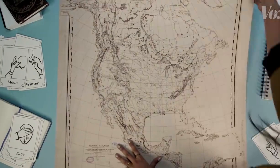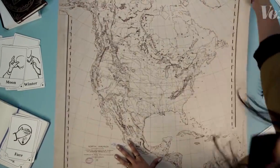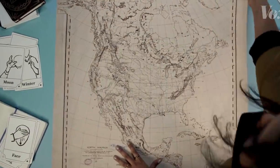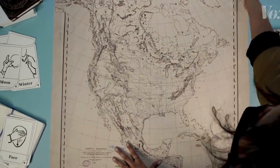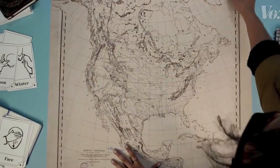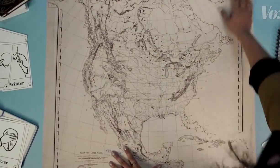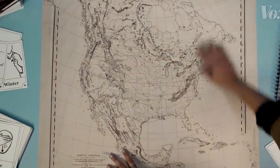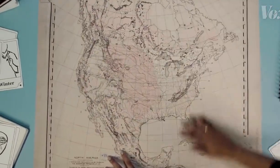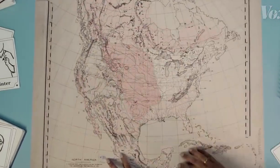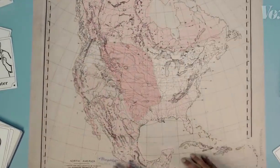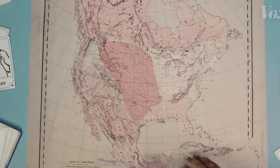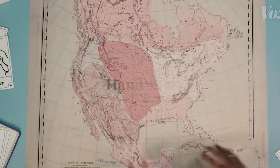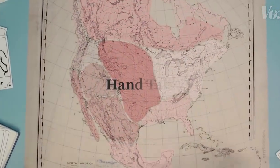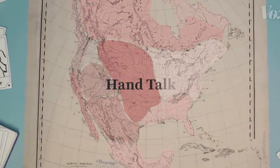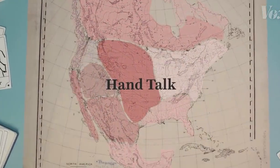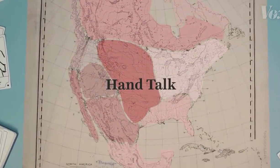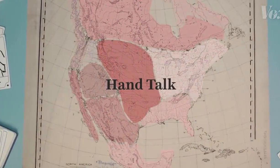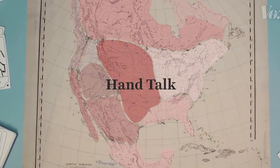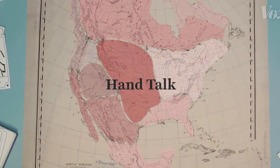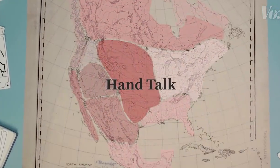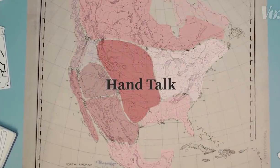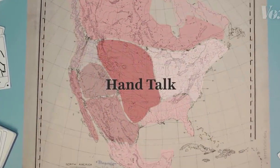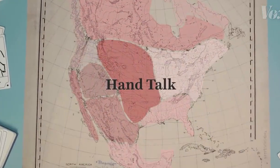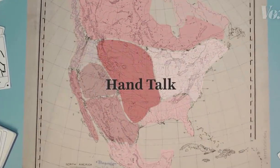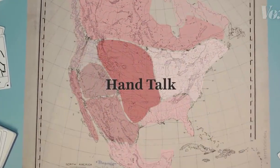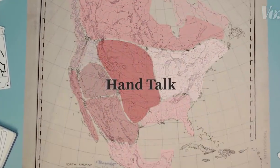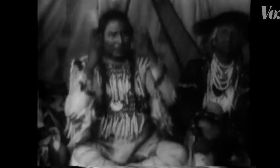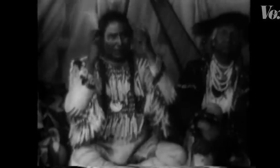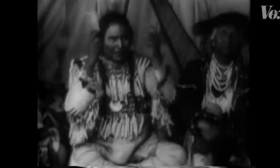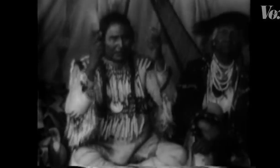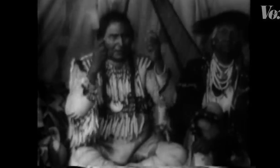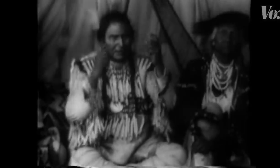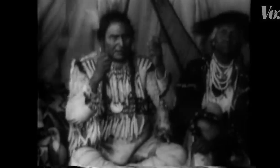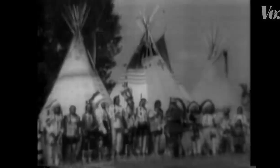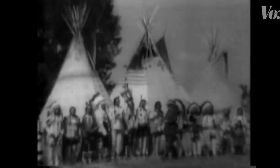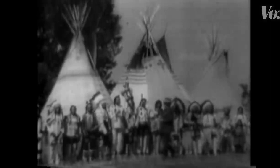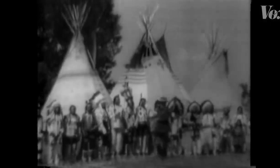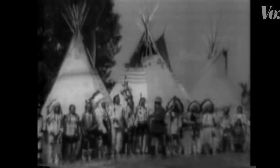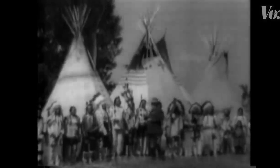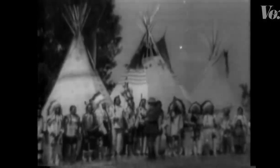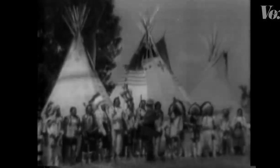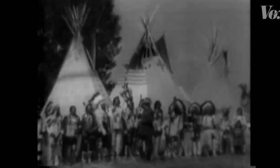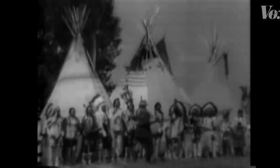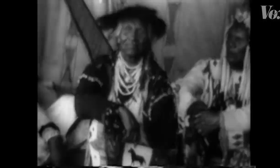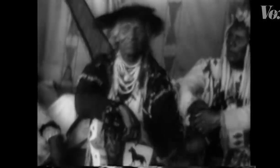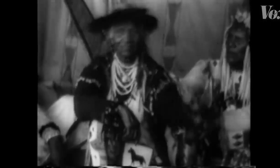indigenous sign languages broadly known as hand talk that were once used widely by both deaf and